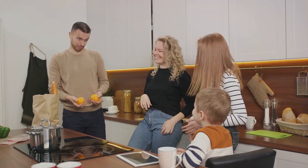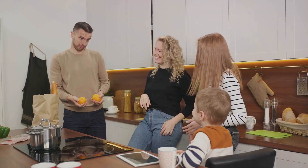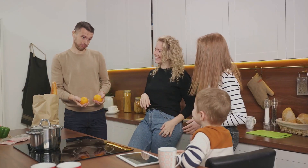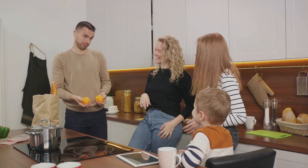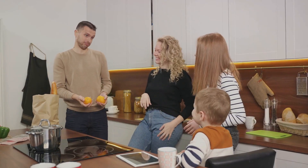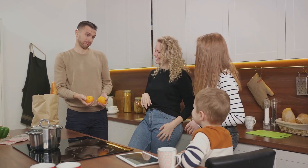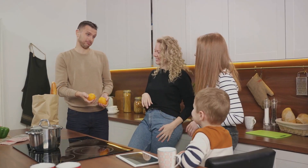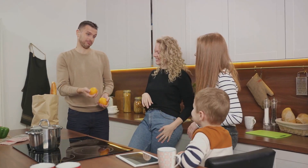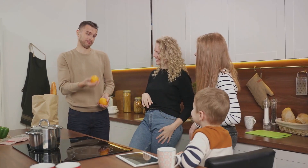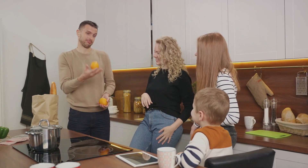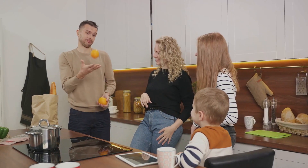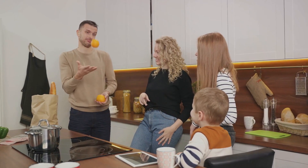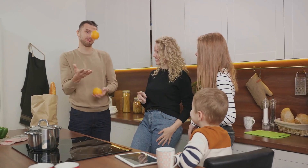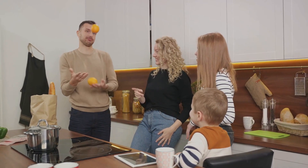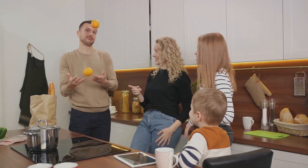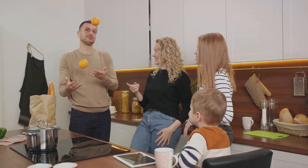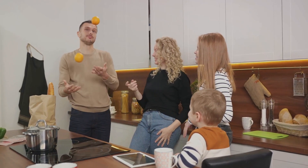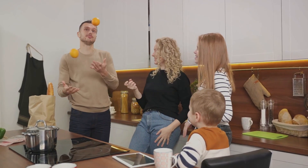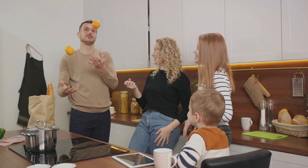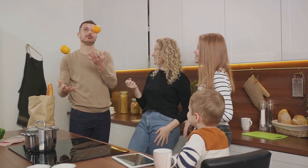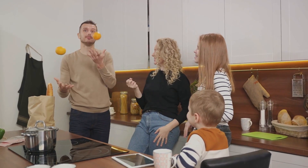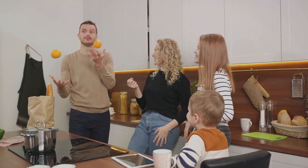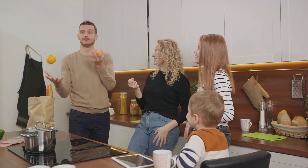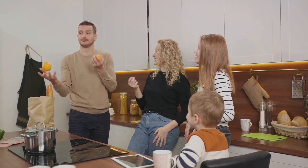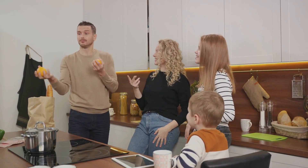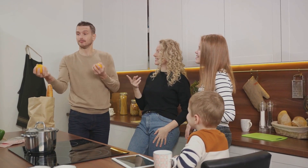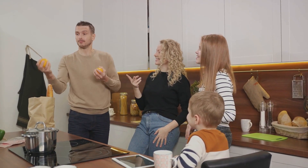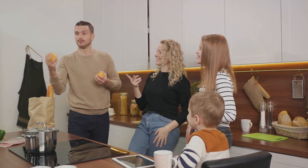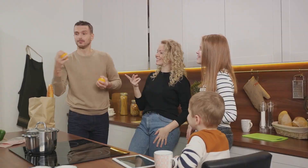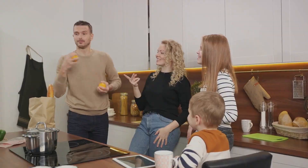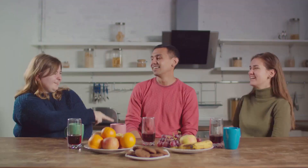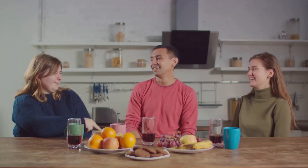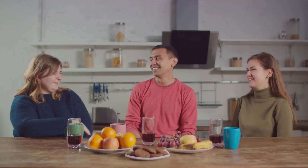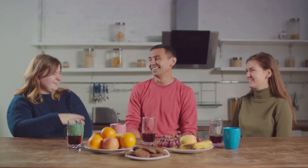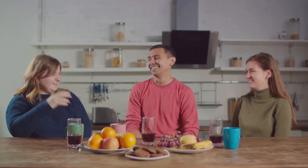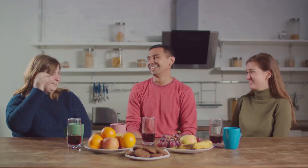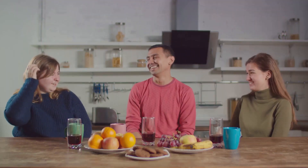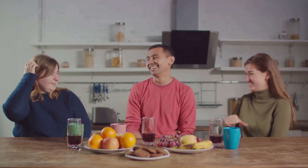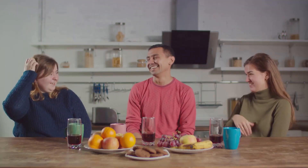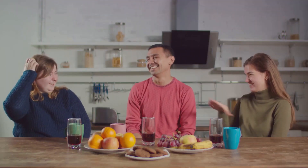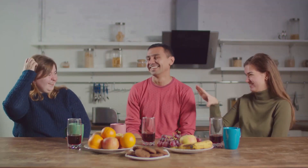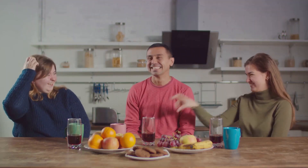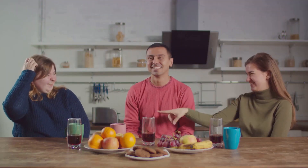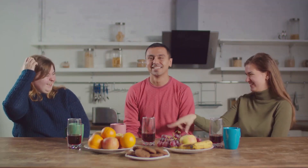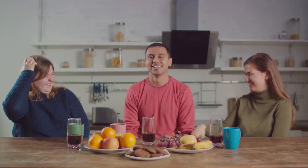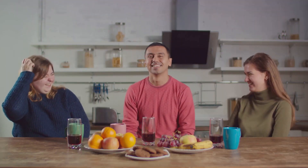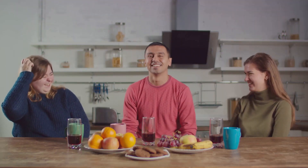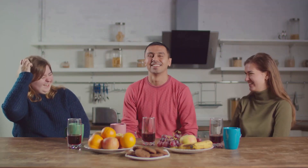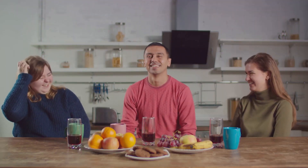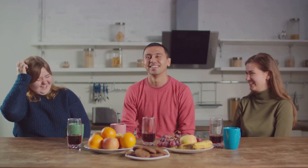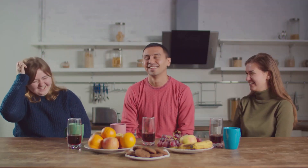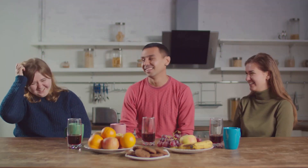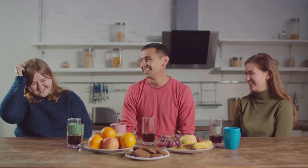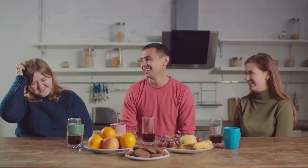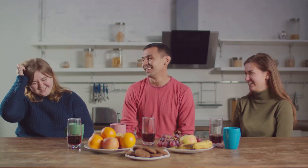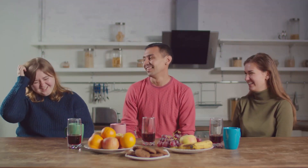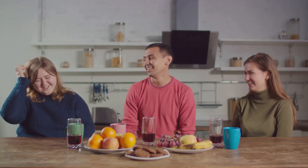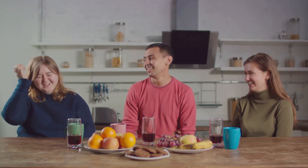own syntax, its own grammar, and its own nuances. He showed the world that sign language was as complex and as expressive as any